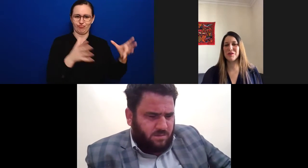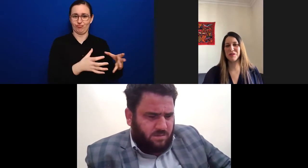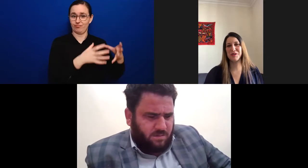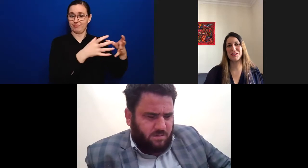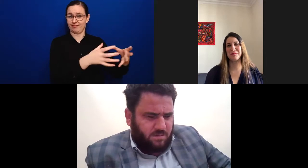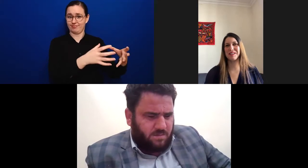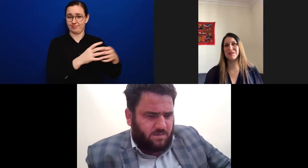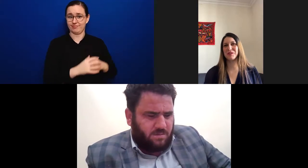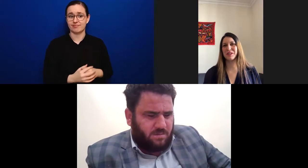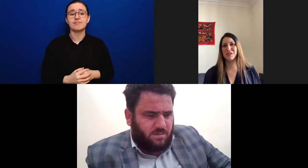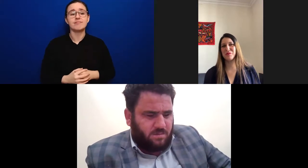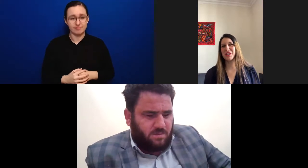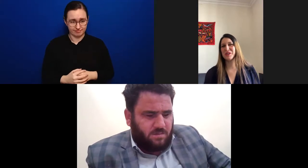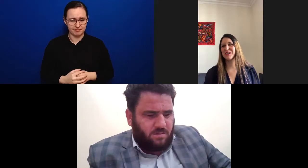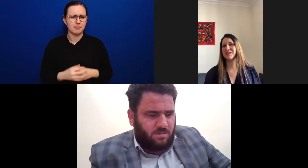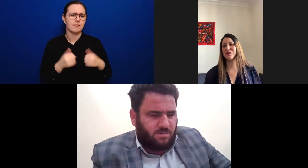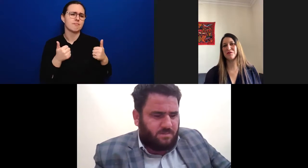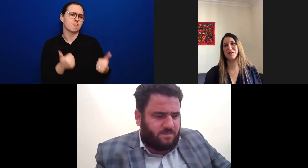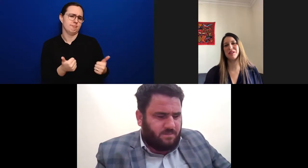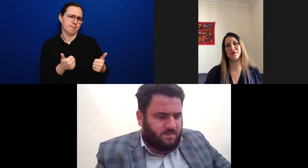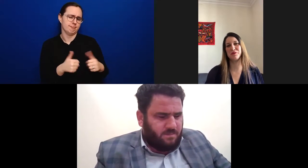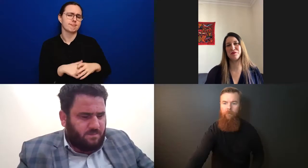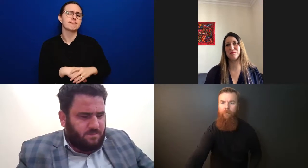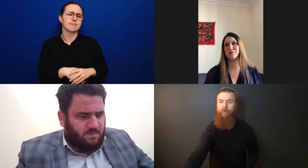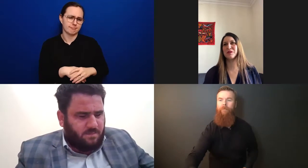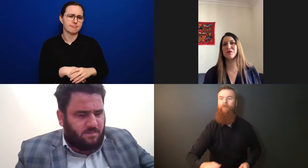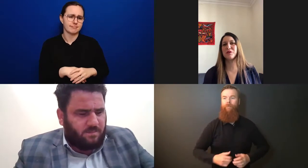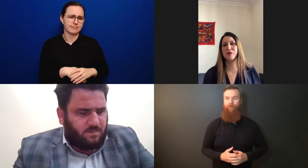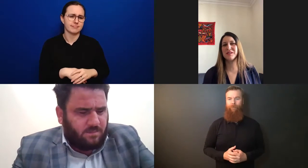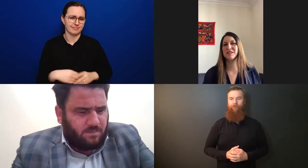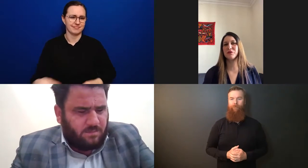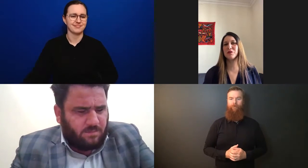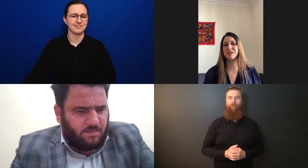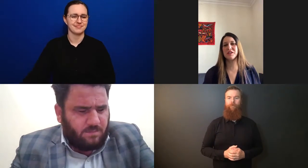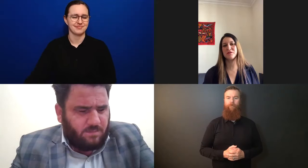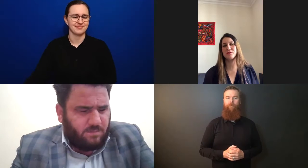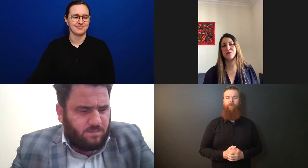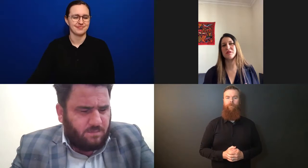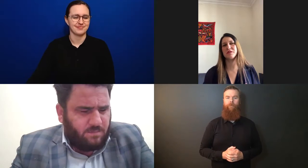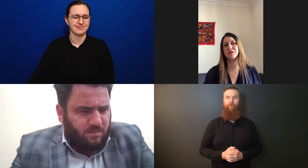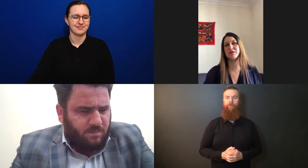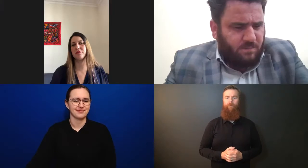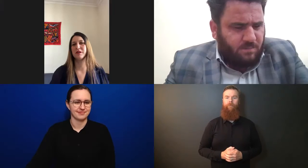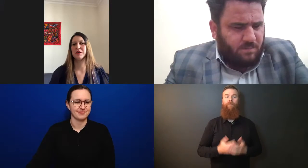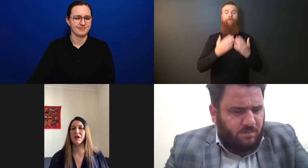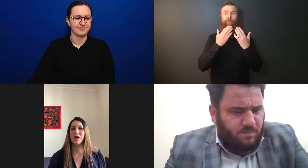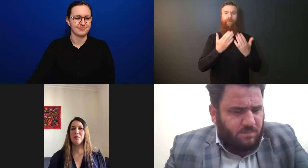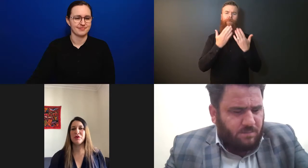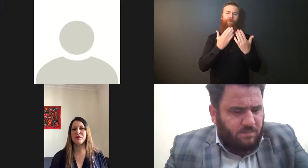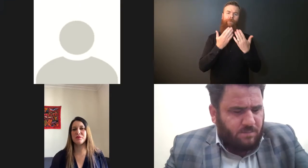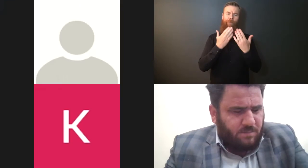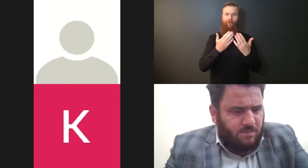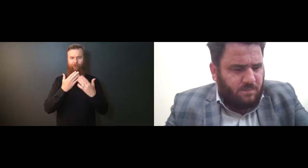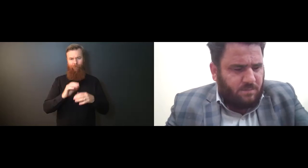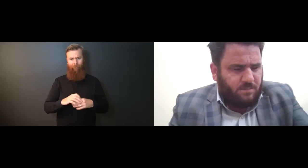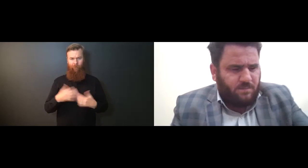Wow, thank you very much, Iqbal. It was very inspiring, and thank you for giving some concrete recommendations to organizations of